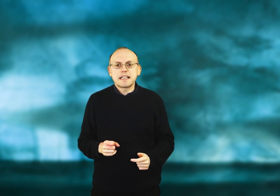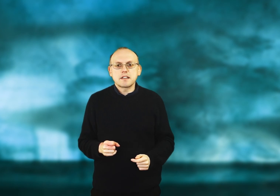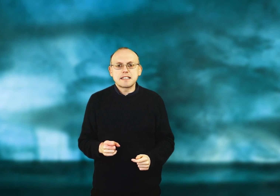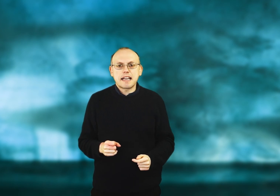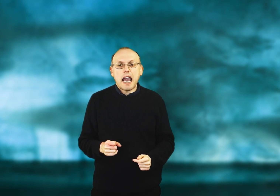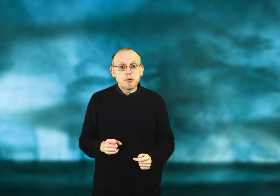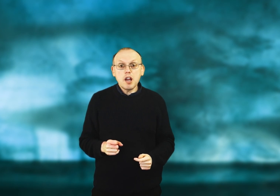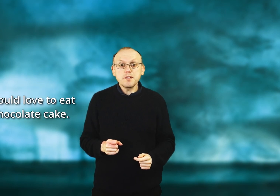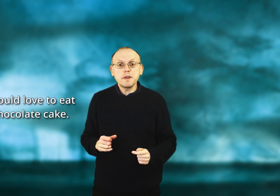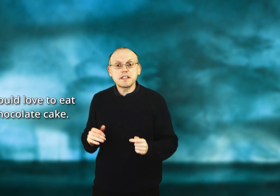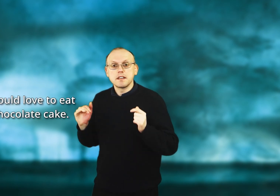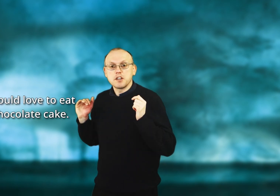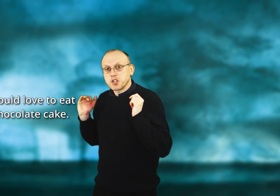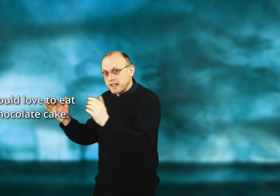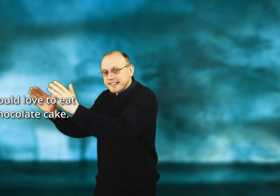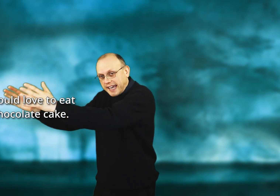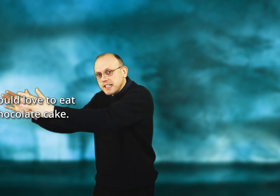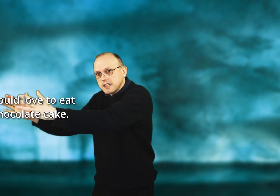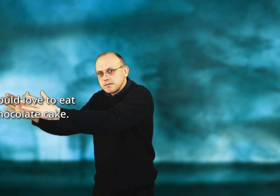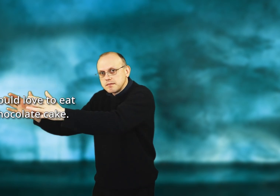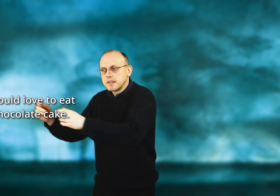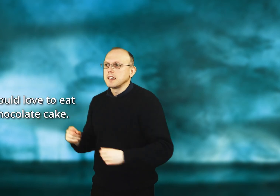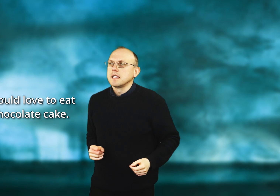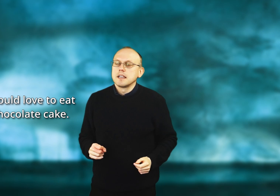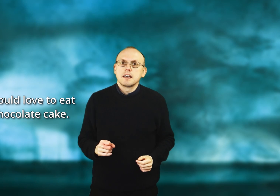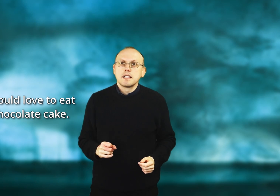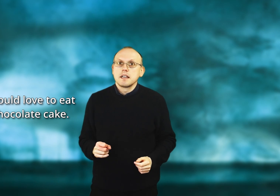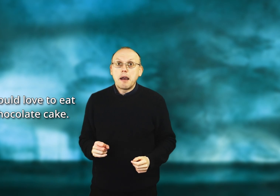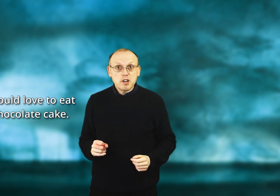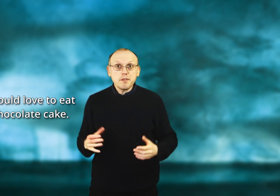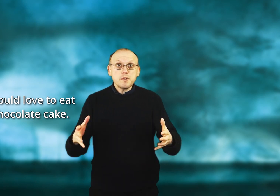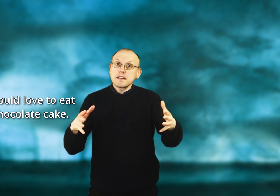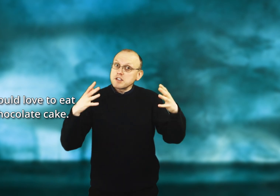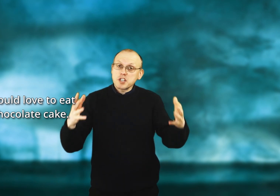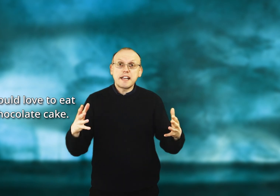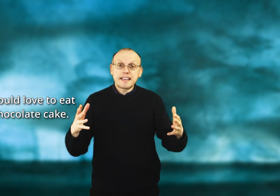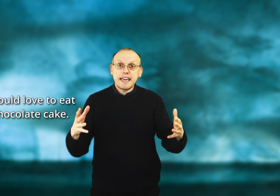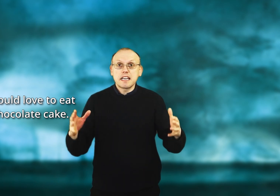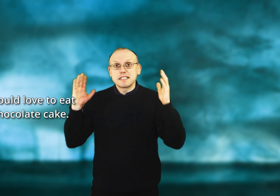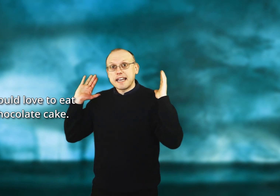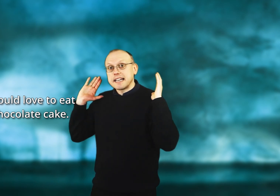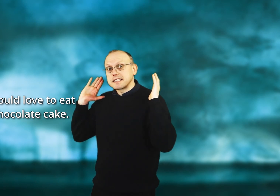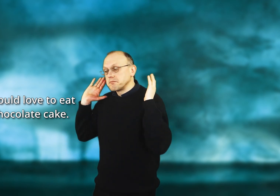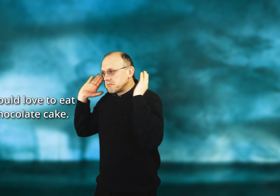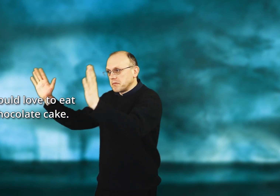sentence like, I would love to eat a chocolate cake. I would love to eat a chocolate cake stands on its